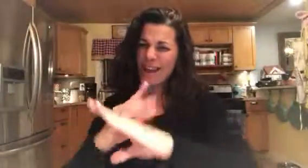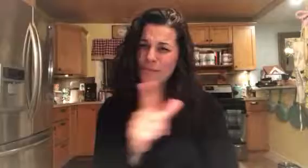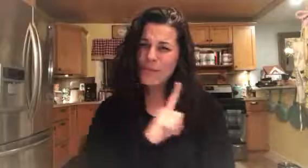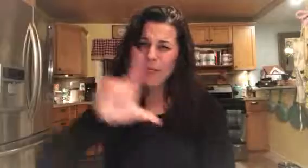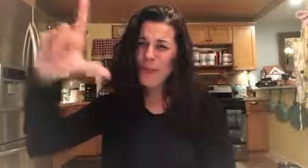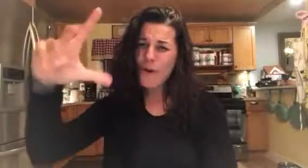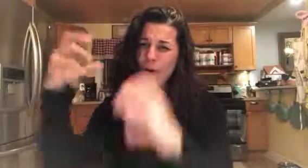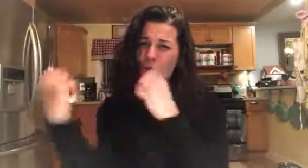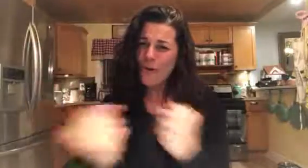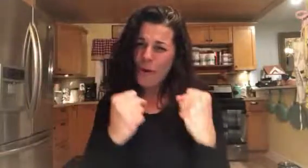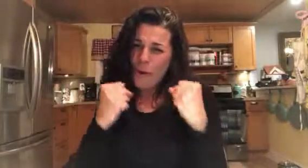stop the Lord